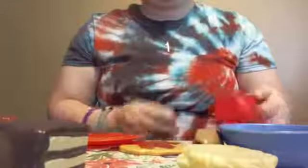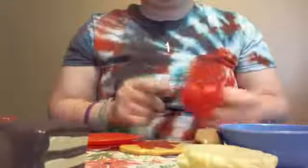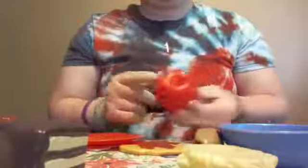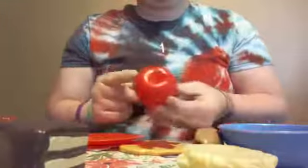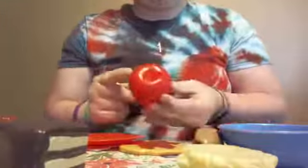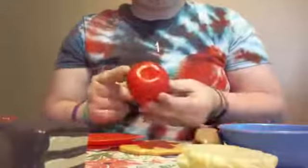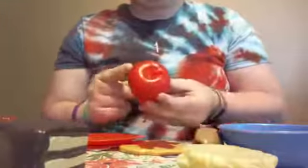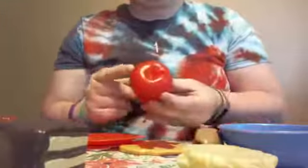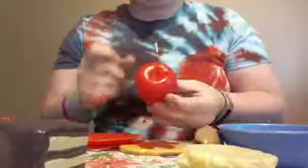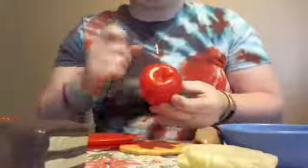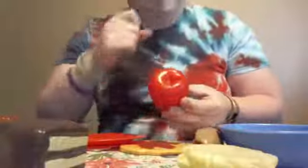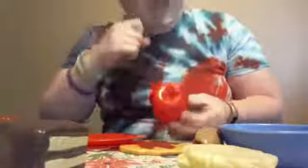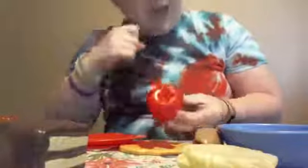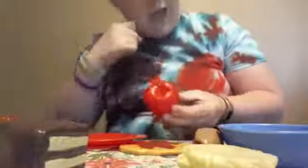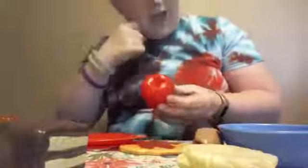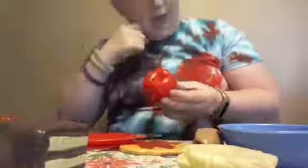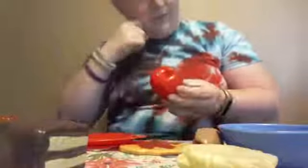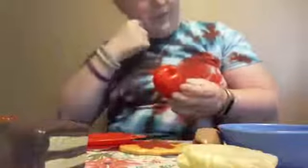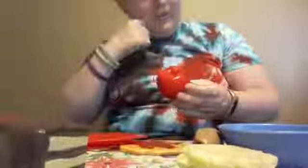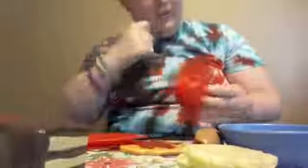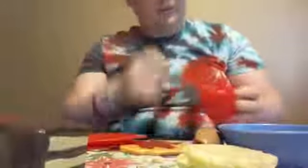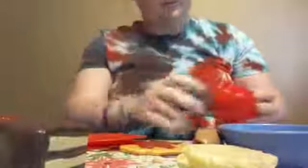Then we have an apple